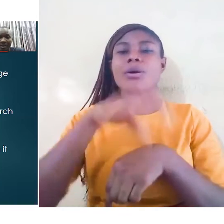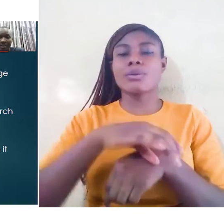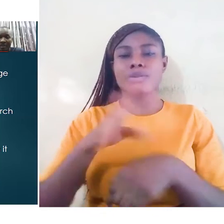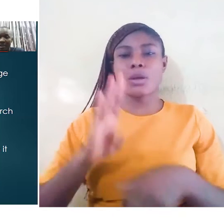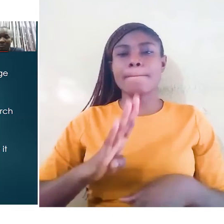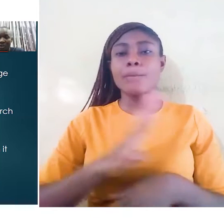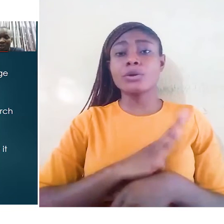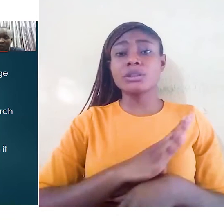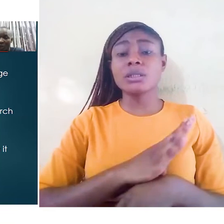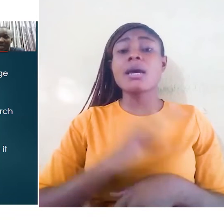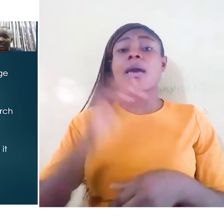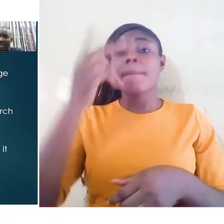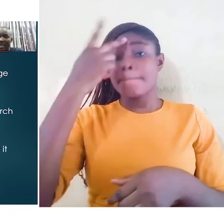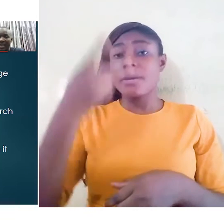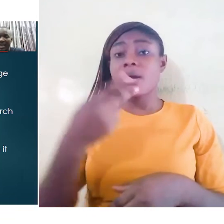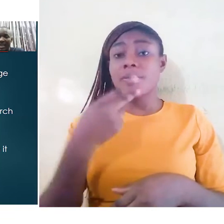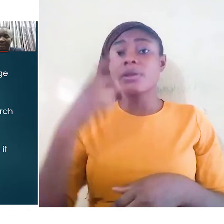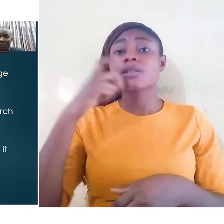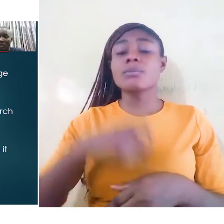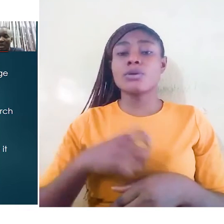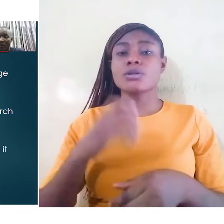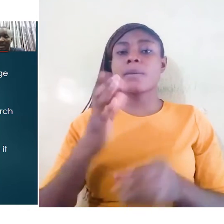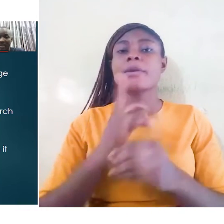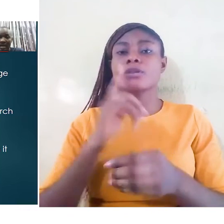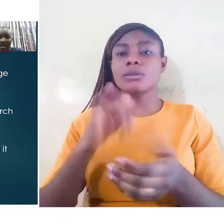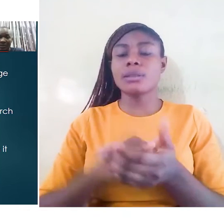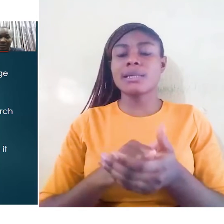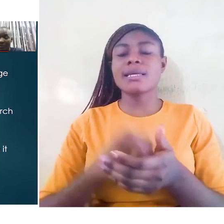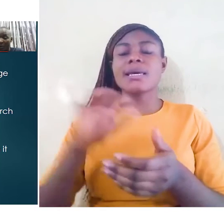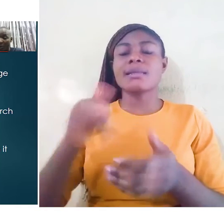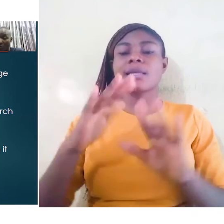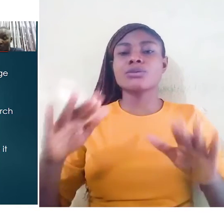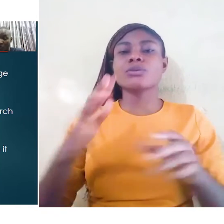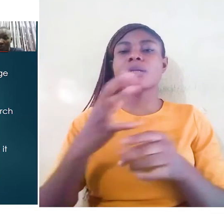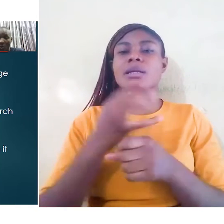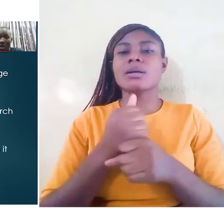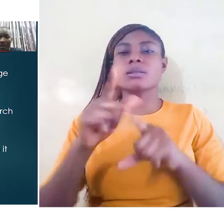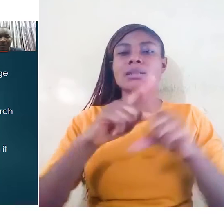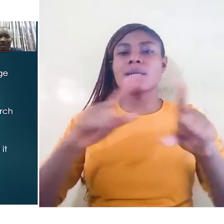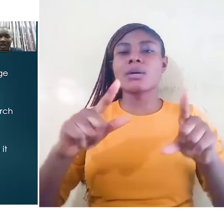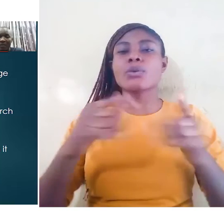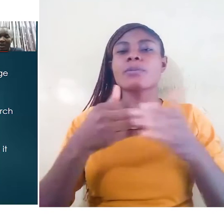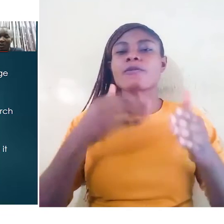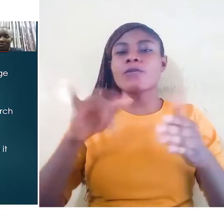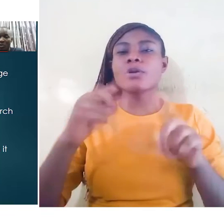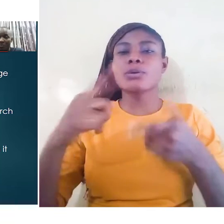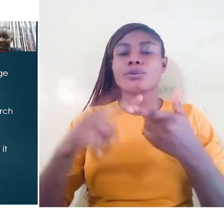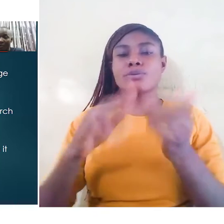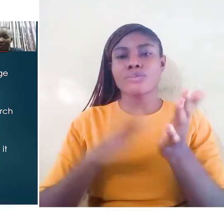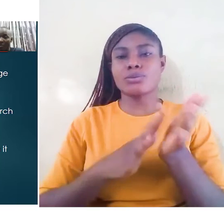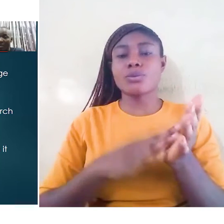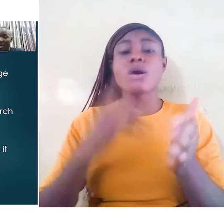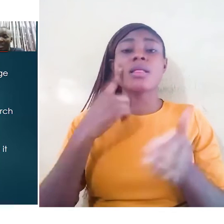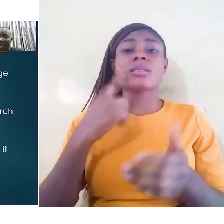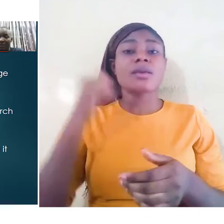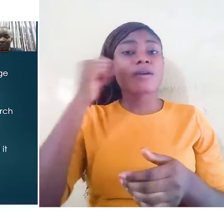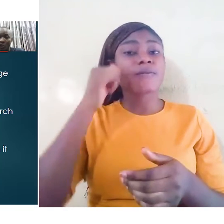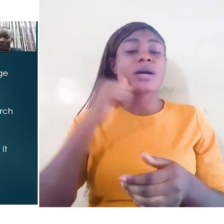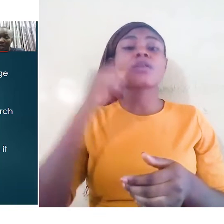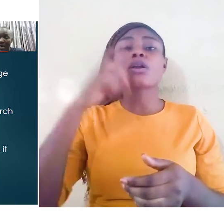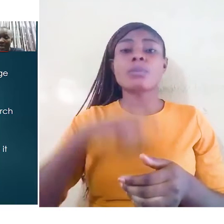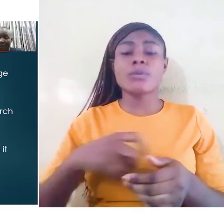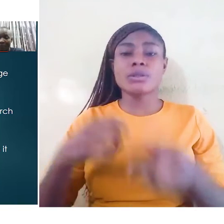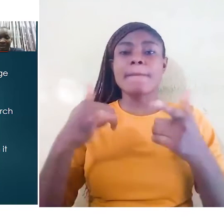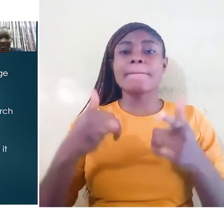the parents must ensure that their deaf children acquire sign language before they go to school. Deaf adults must play a role in modeling language